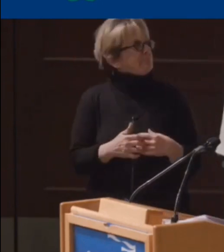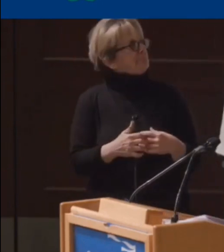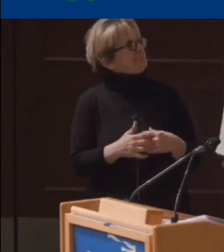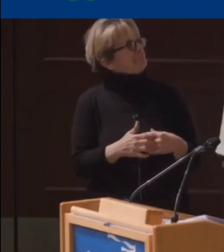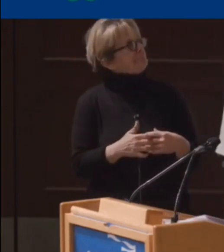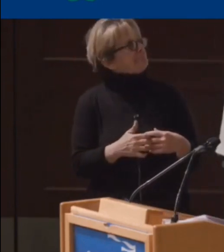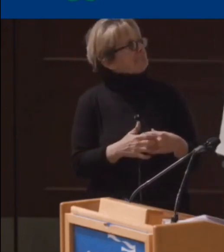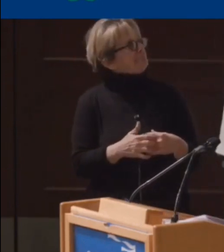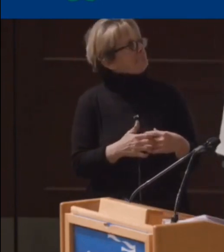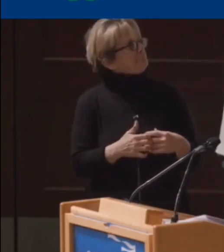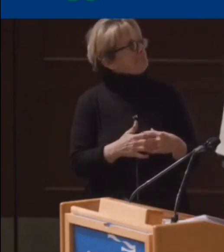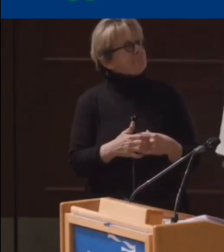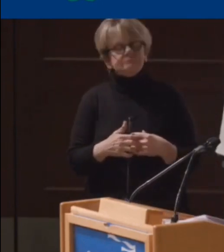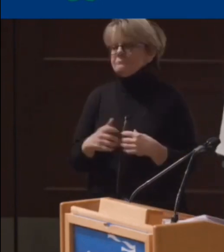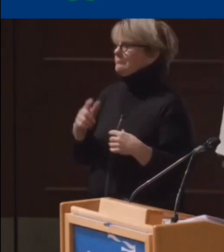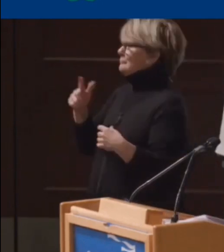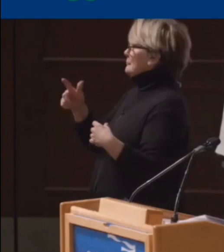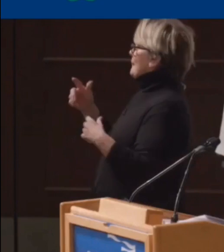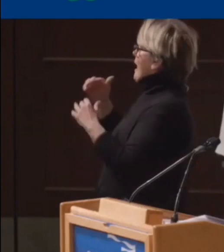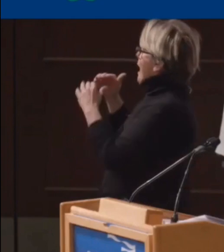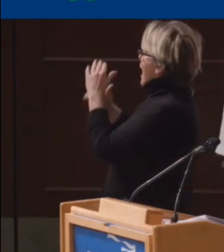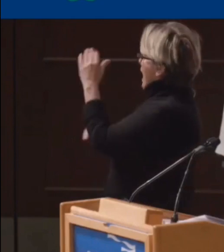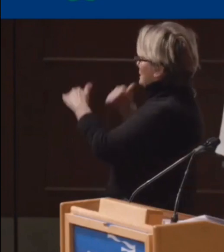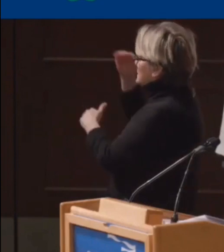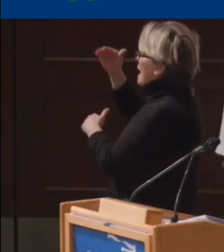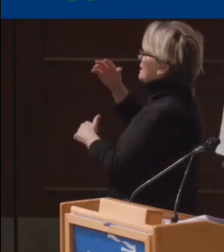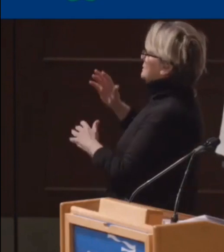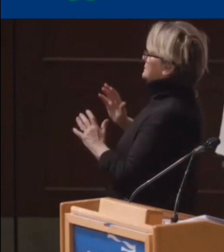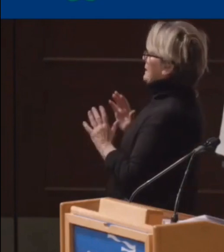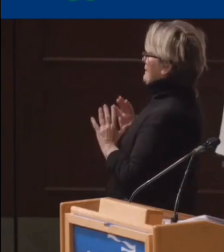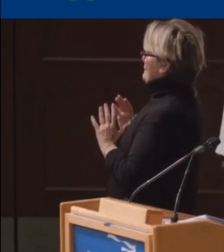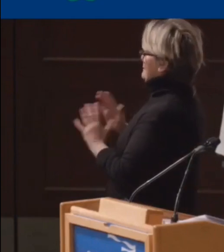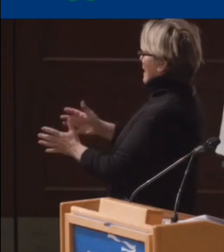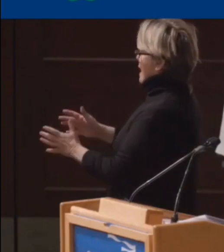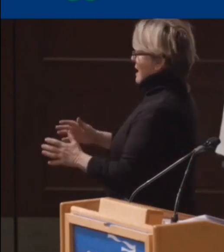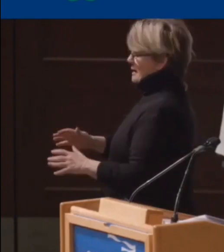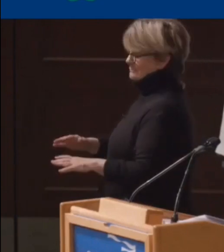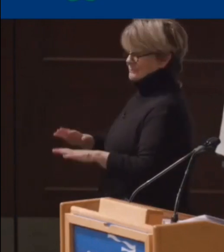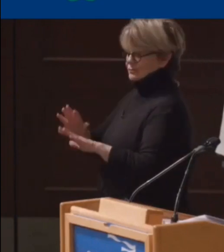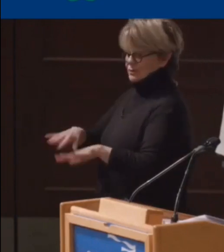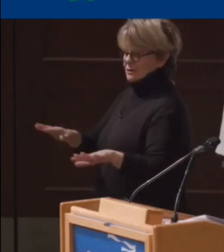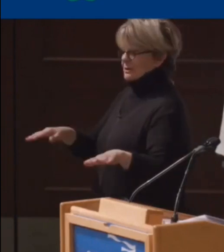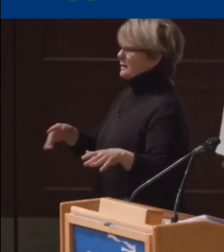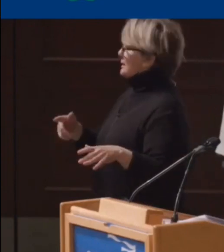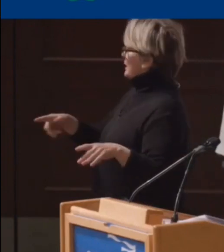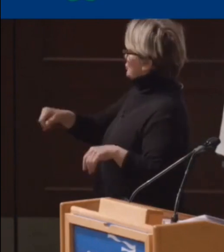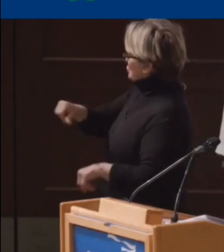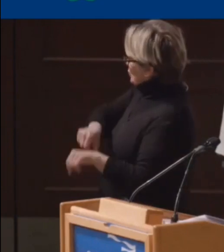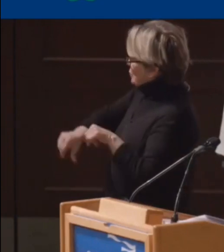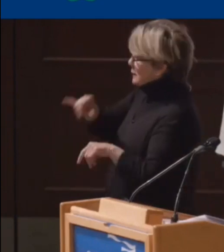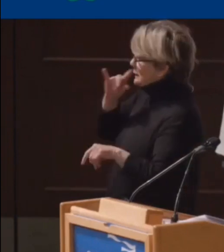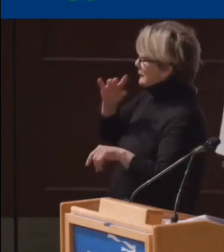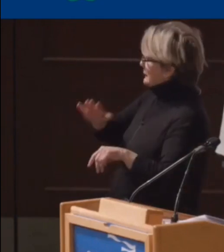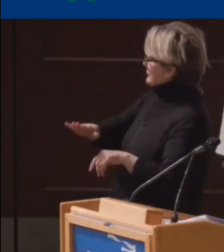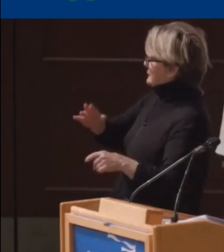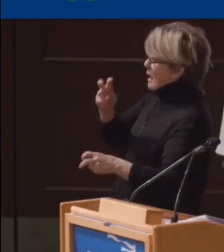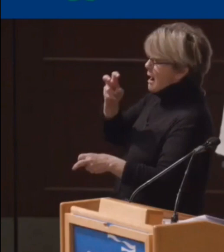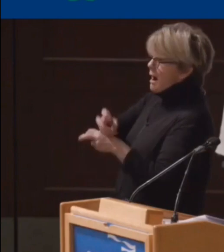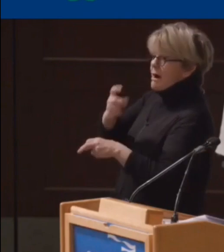I was fine with adults, but I realize now that part of the reason socializing with kids in particular was difficult